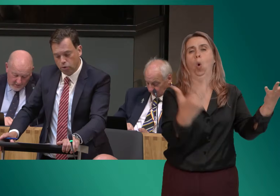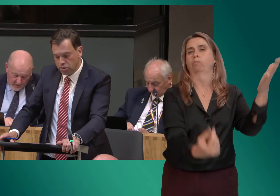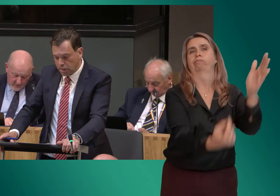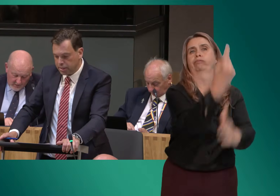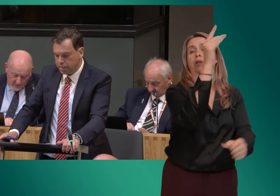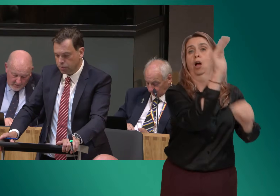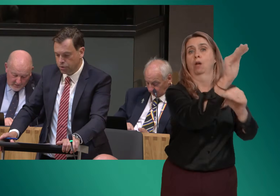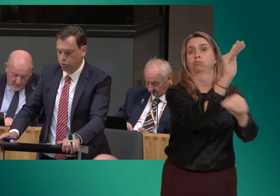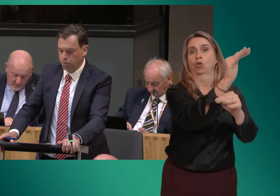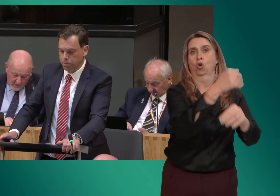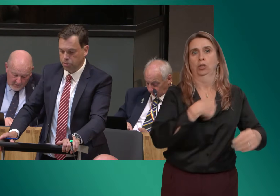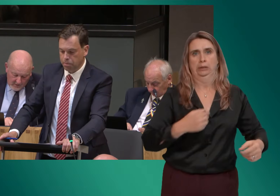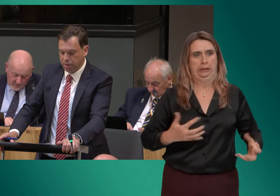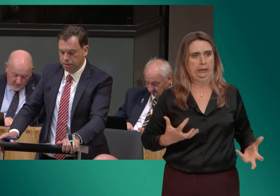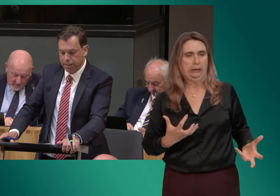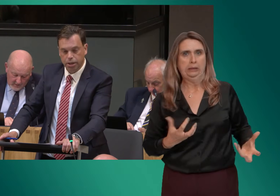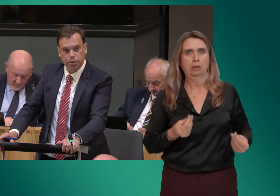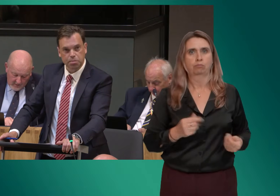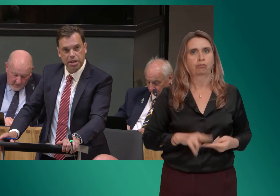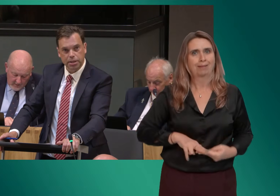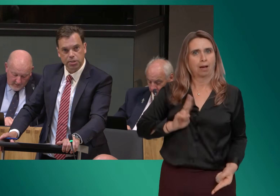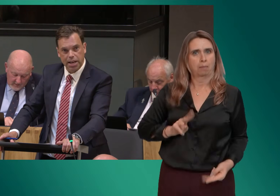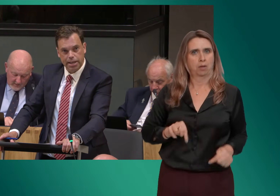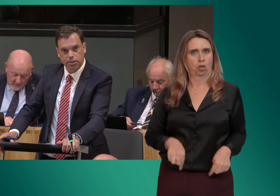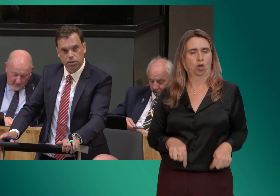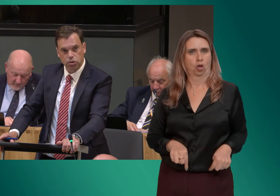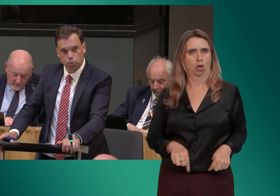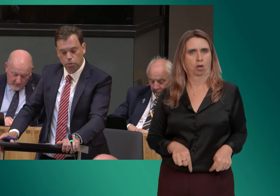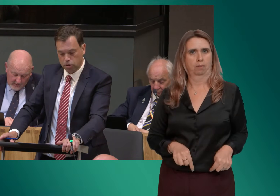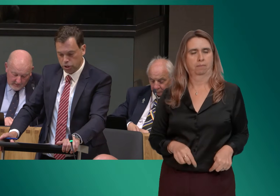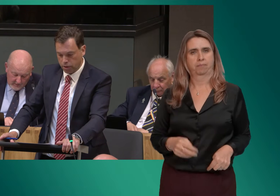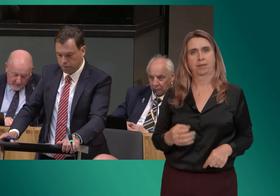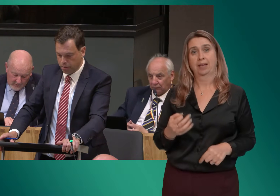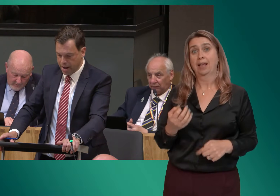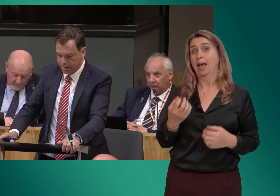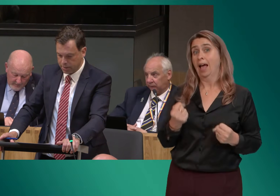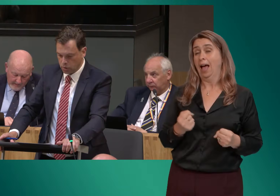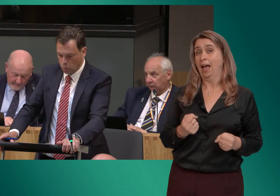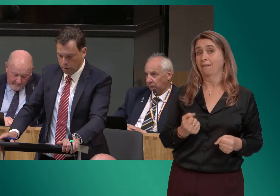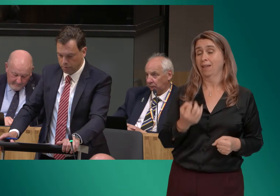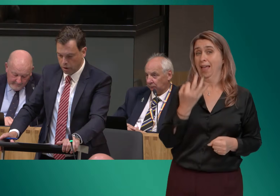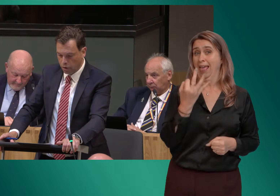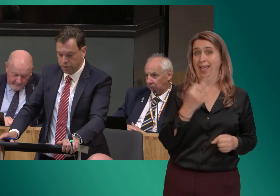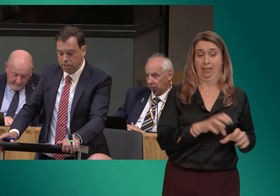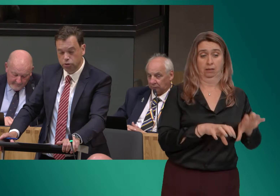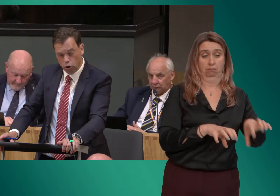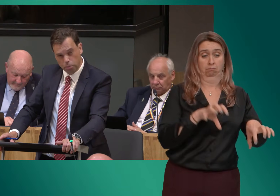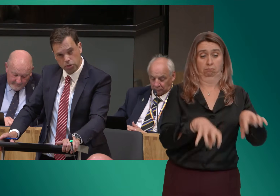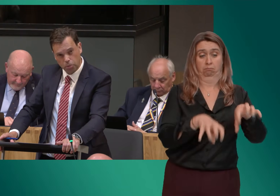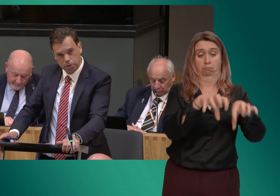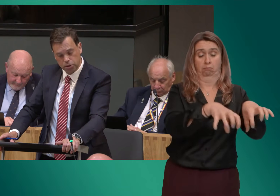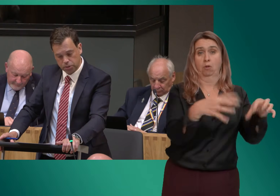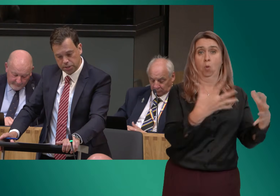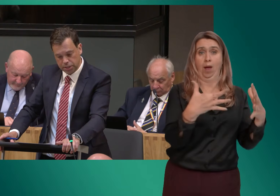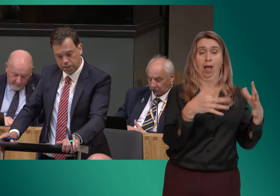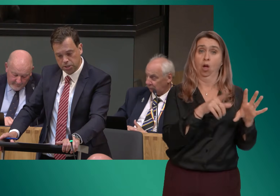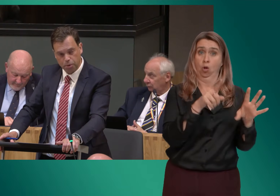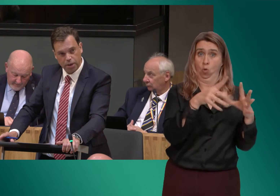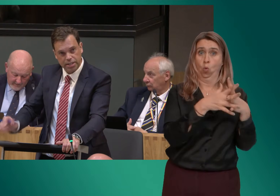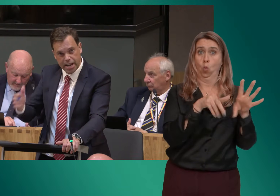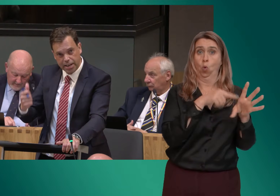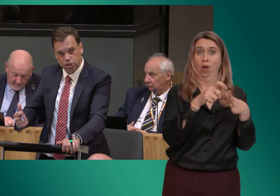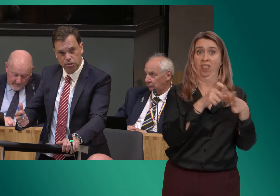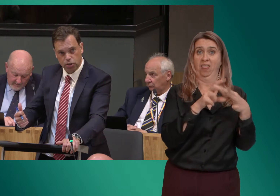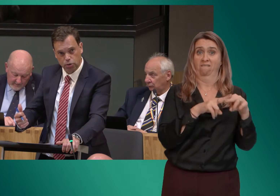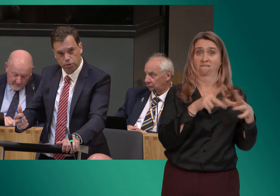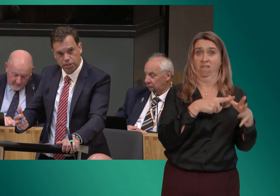that alongside renewables, the building of as many as 8 small modular reactors at yw'r offers enormous opportunity to